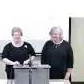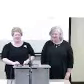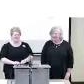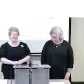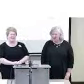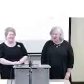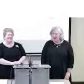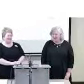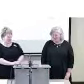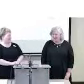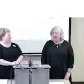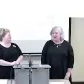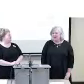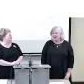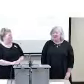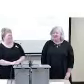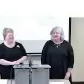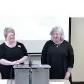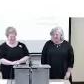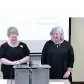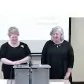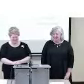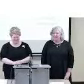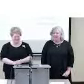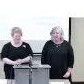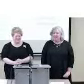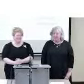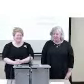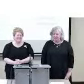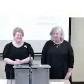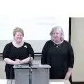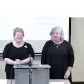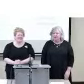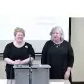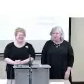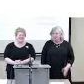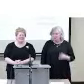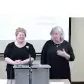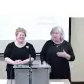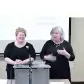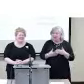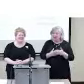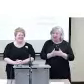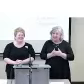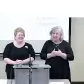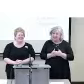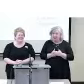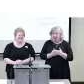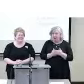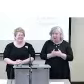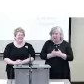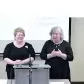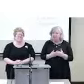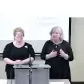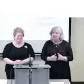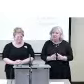waltrip talk to us about this one okay this list things to do today this is the this is the way that i typically